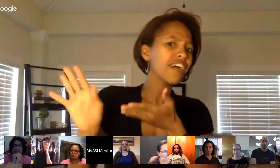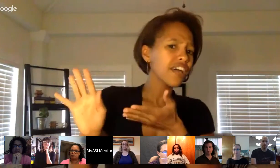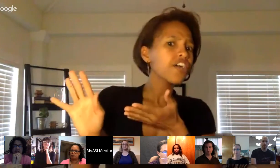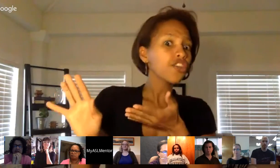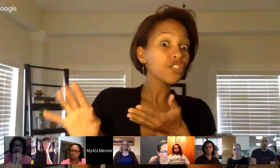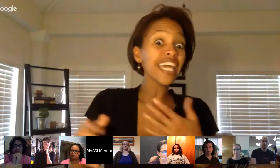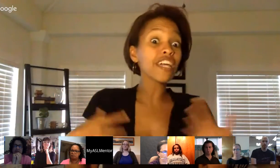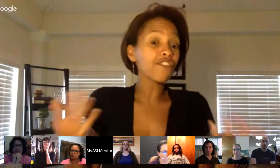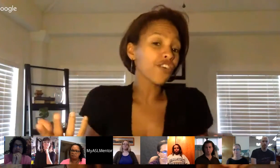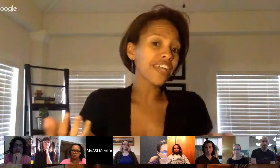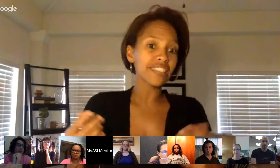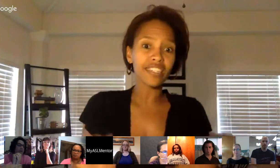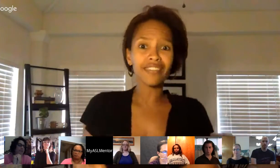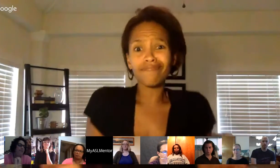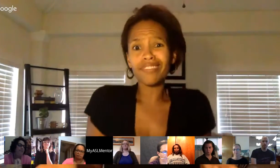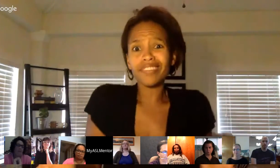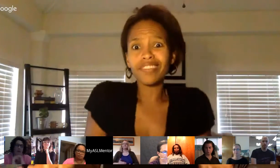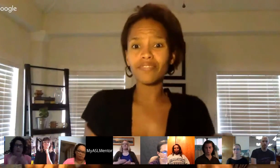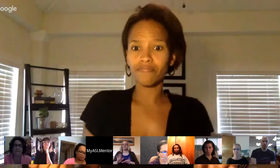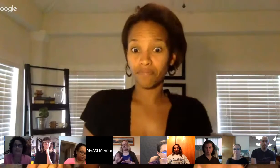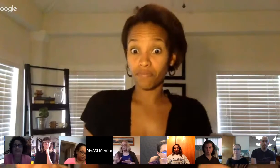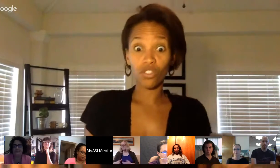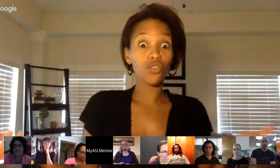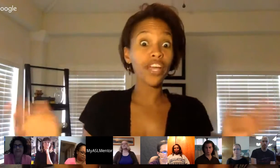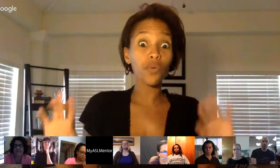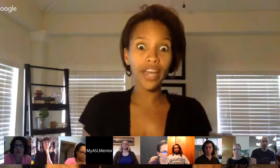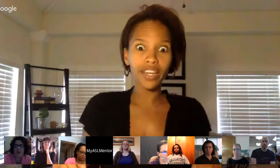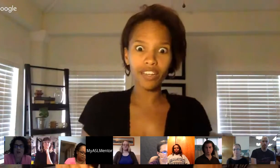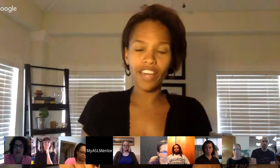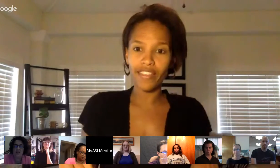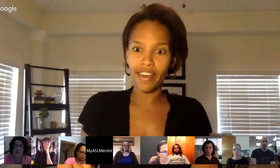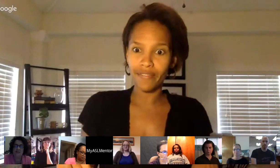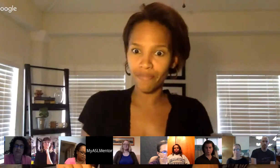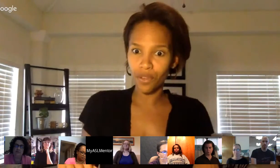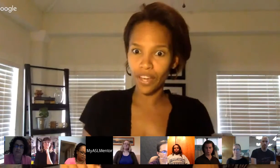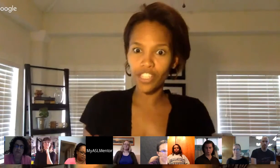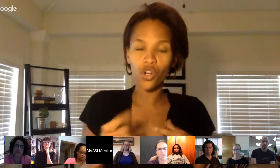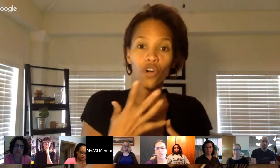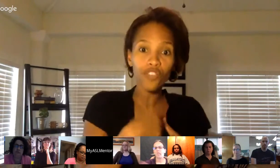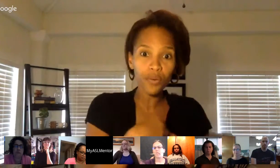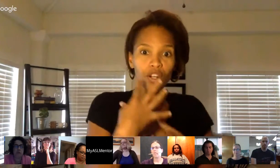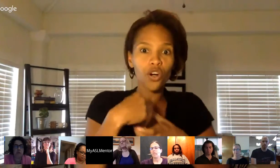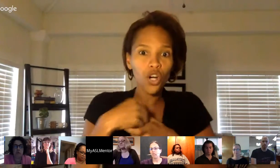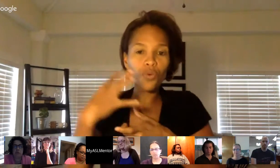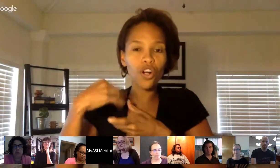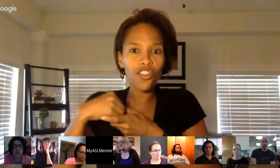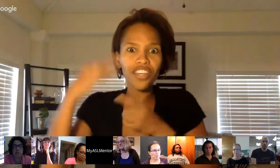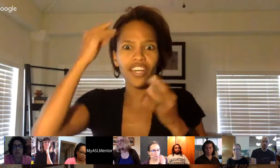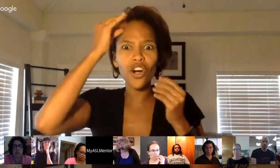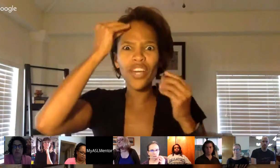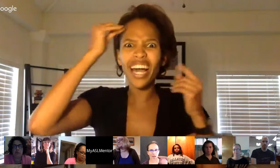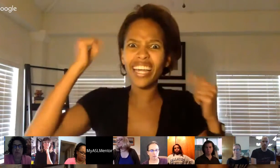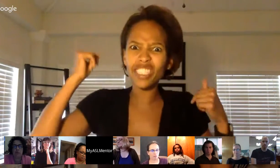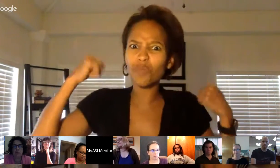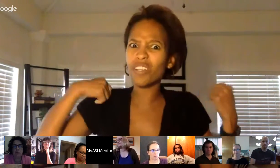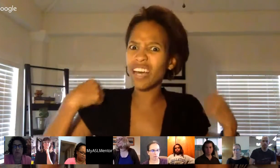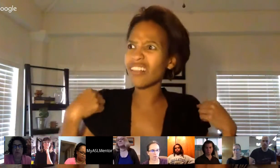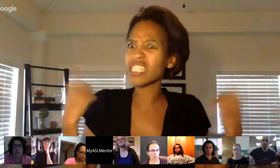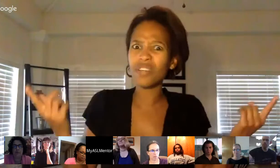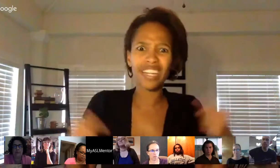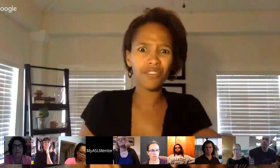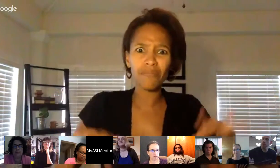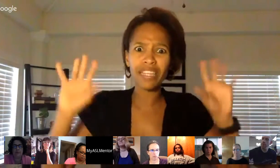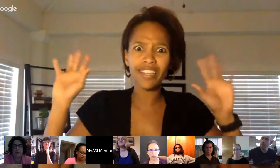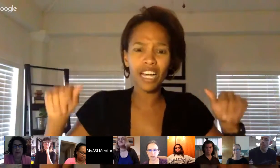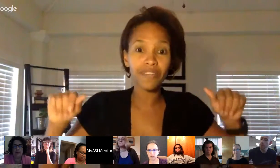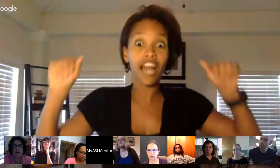think, you take it for granted. Great way to convey that. Okay, so hopefully we're all thinking, oh yeah, I interpreted that last